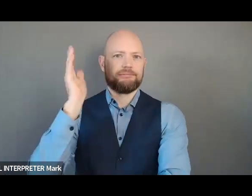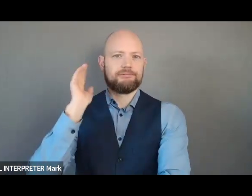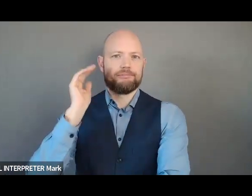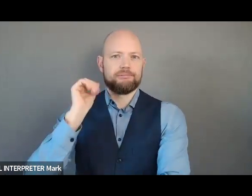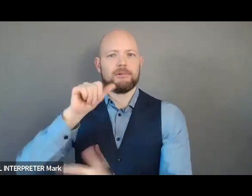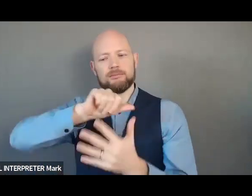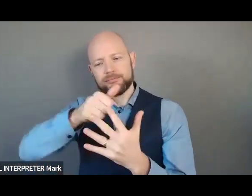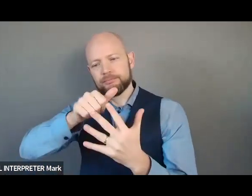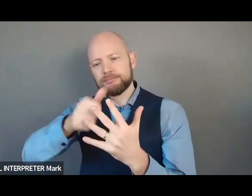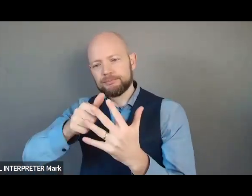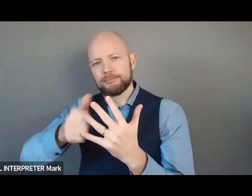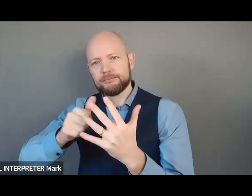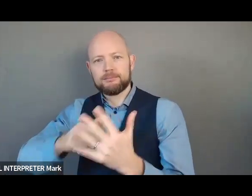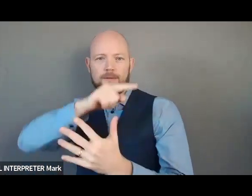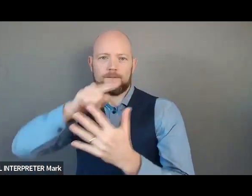So